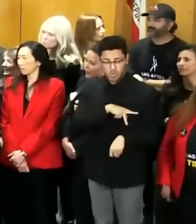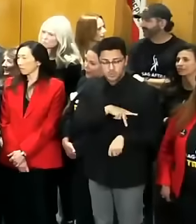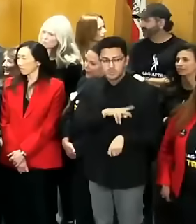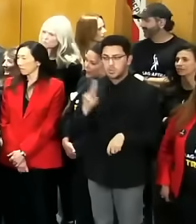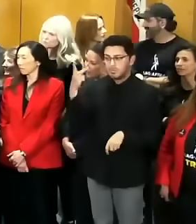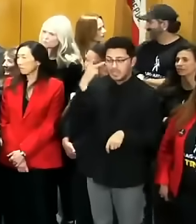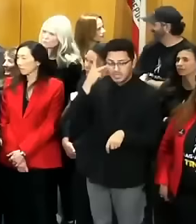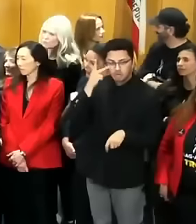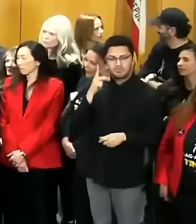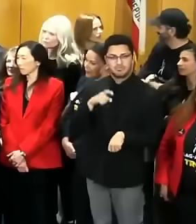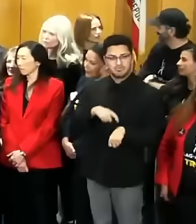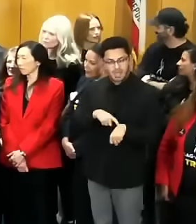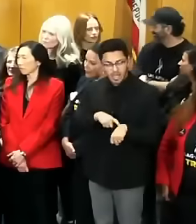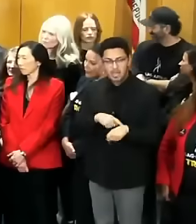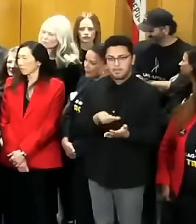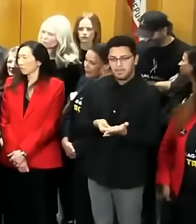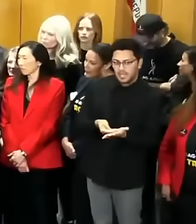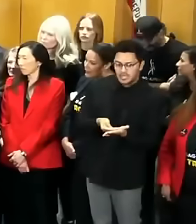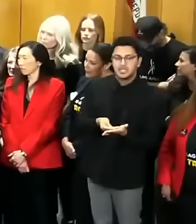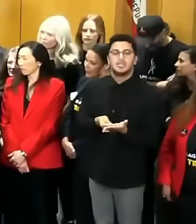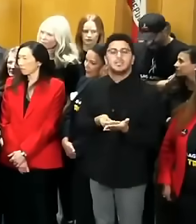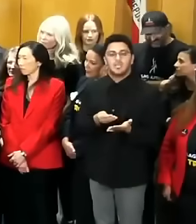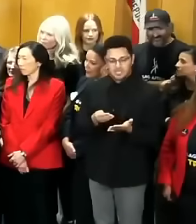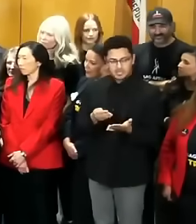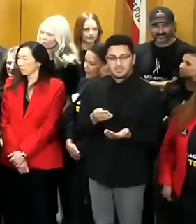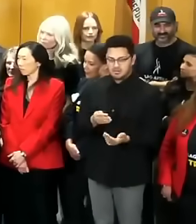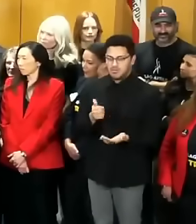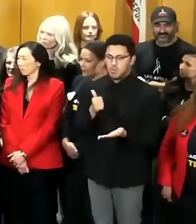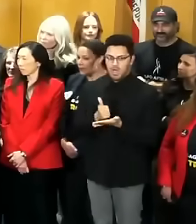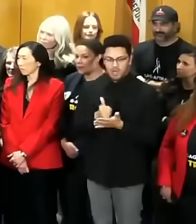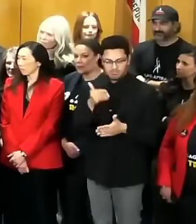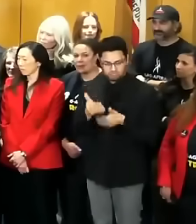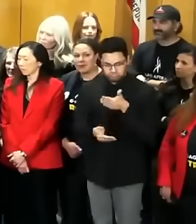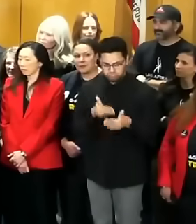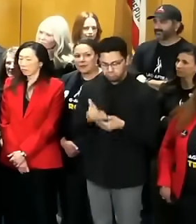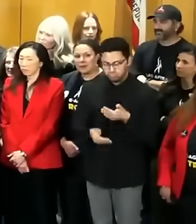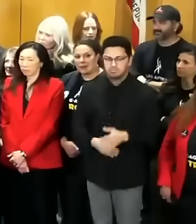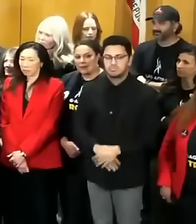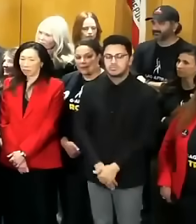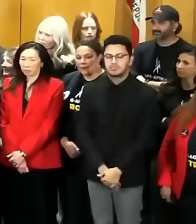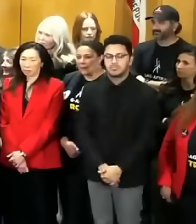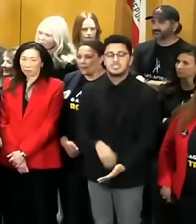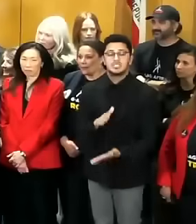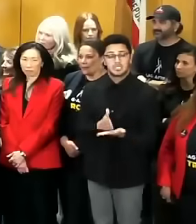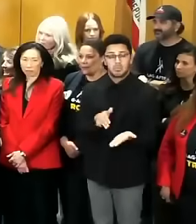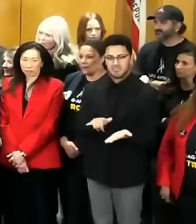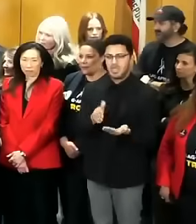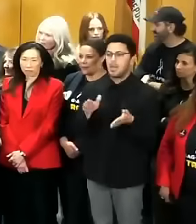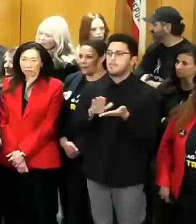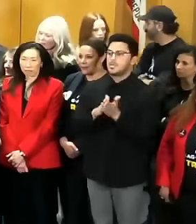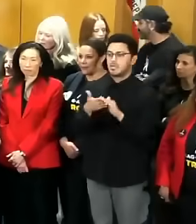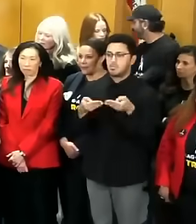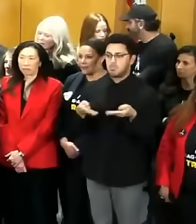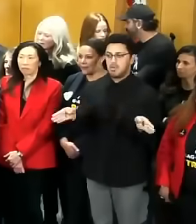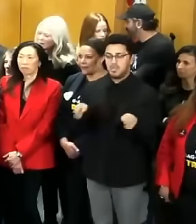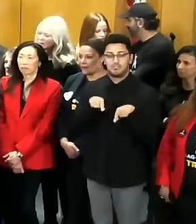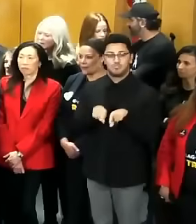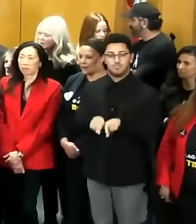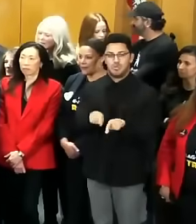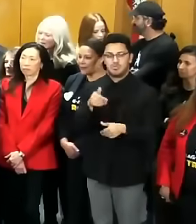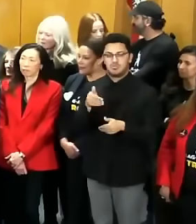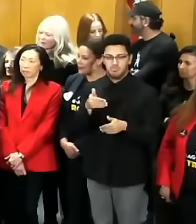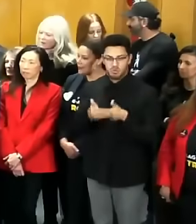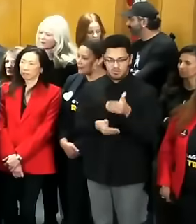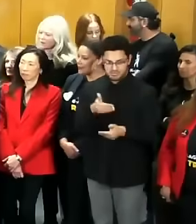political capital, their time and their energy to try and help move this forward. And some of that became public during the process.